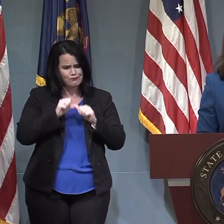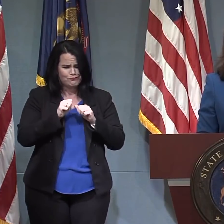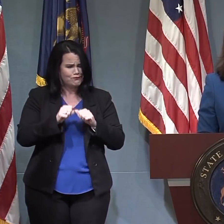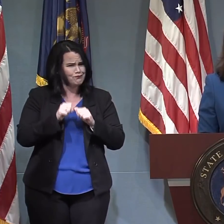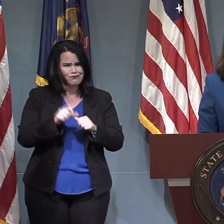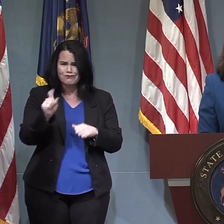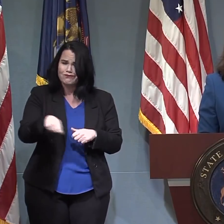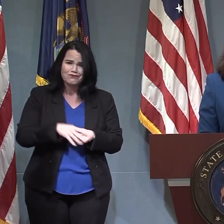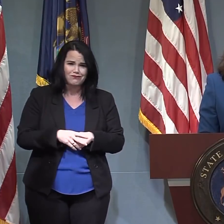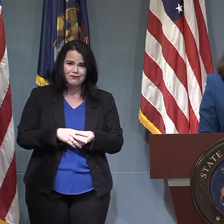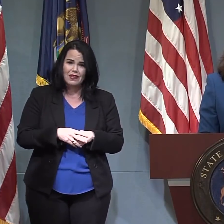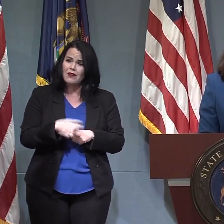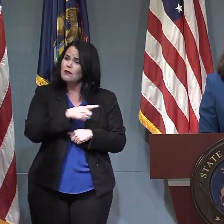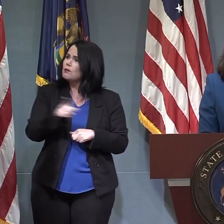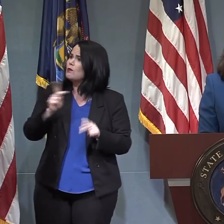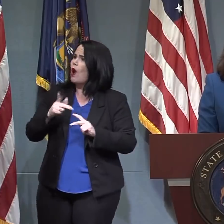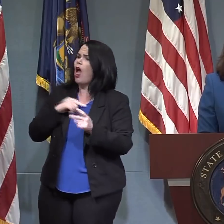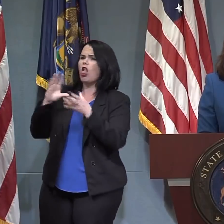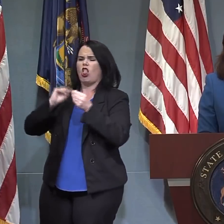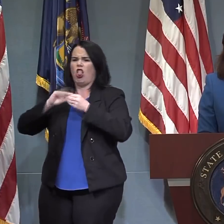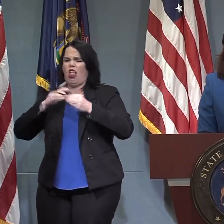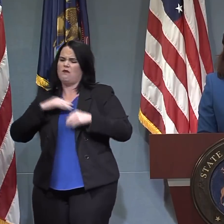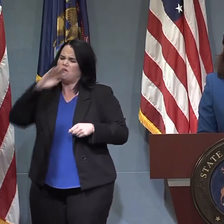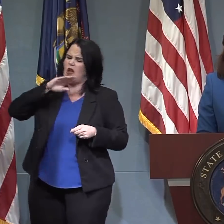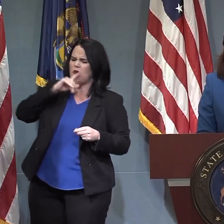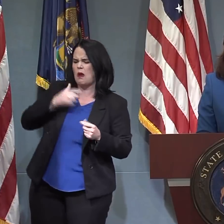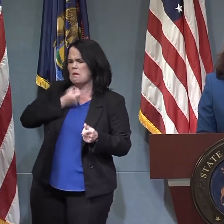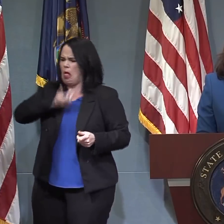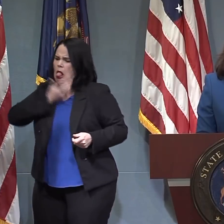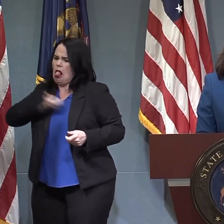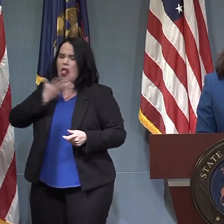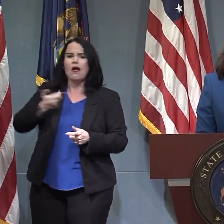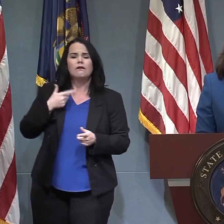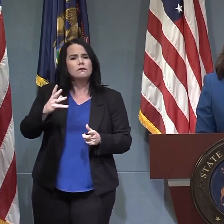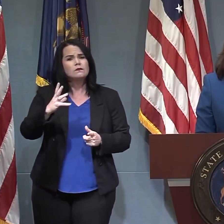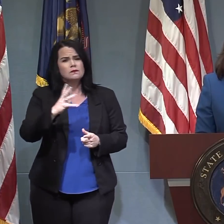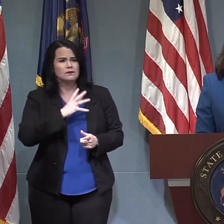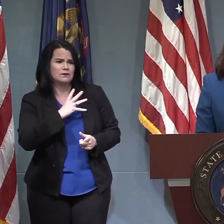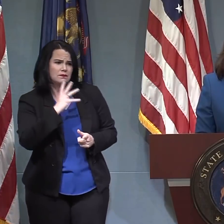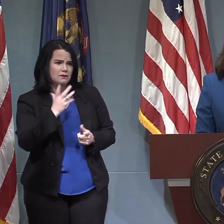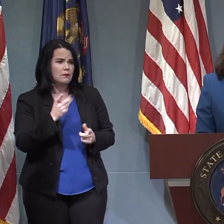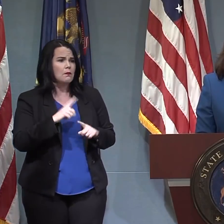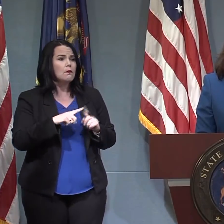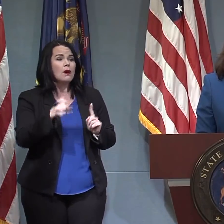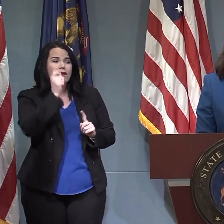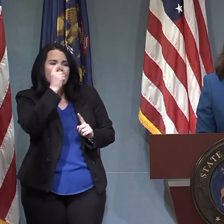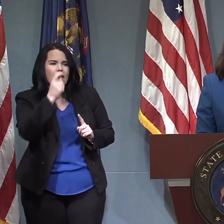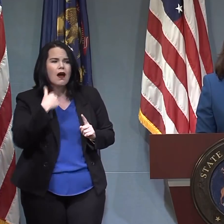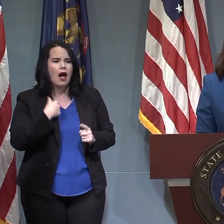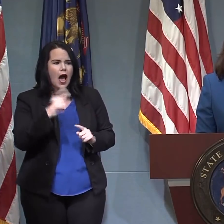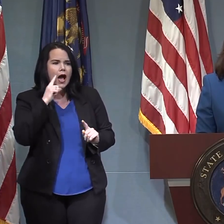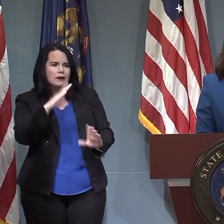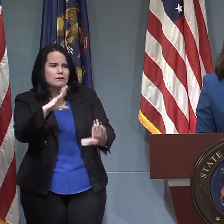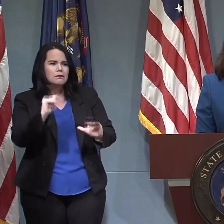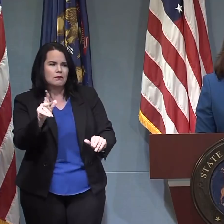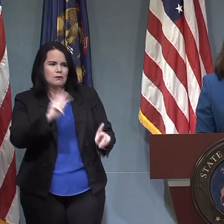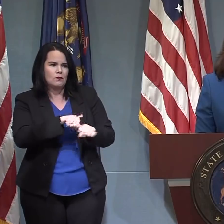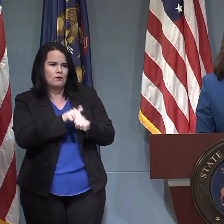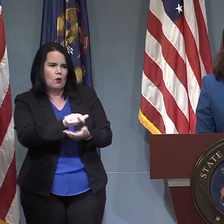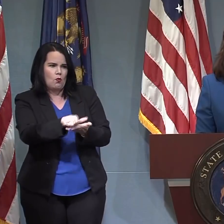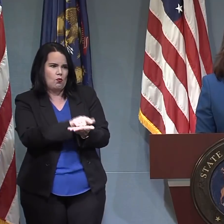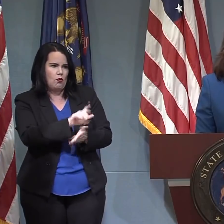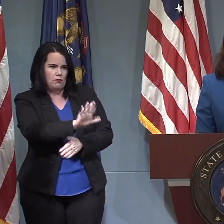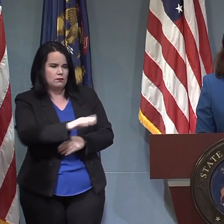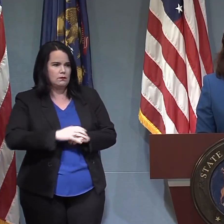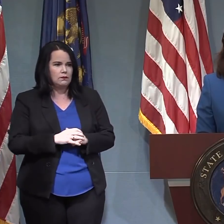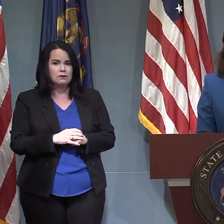voice their frustration, that's fine. But I expect people to follow the law. These executive orders are not